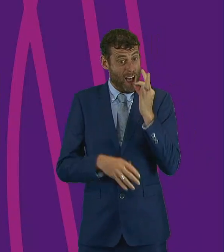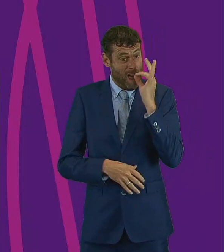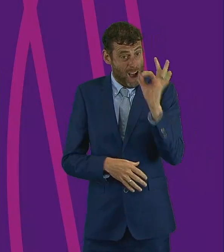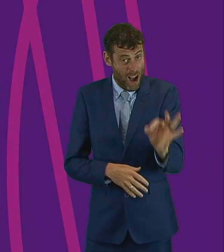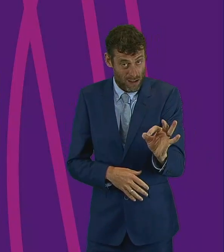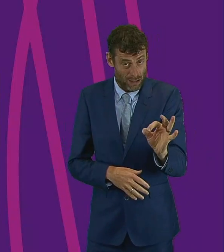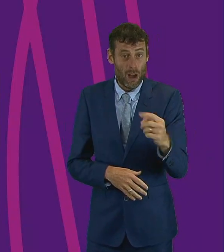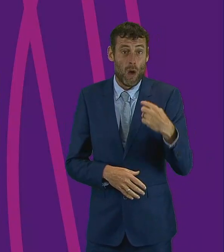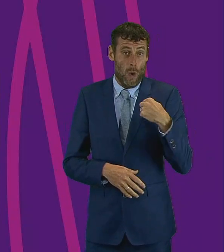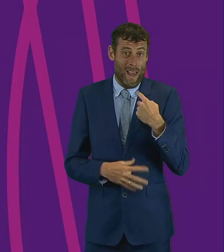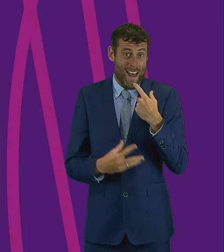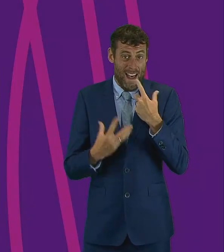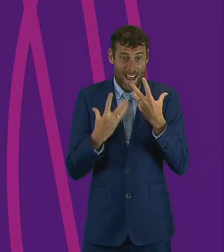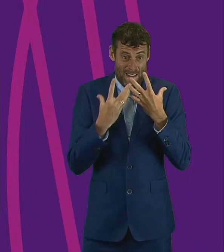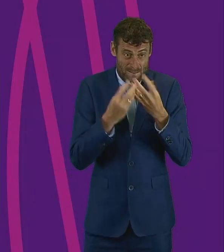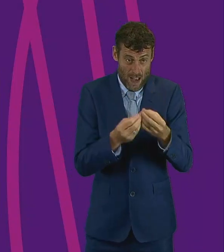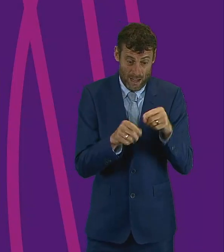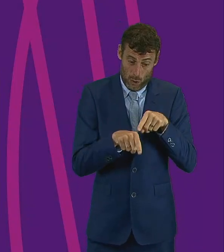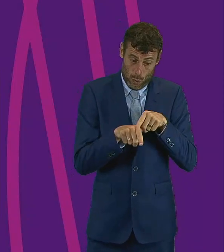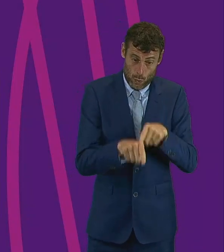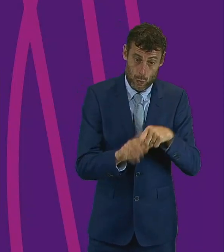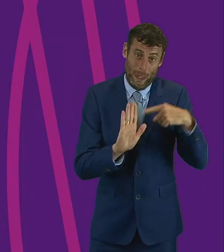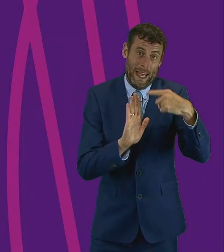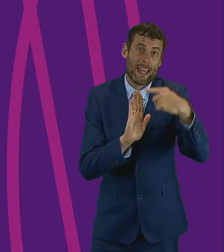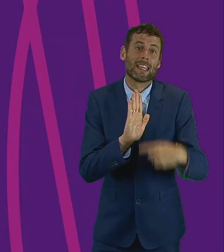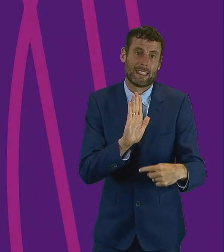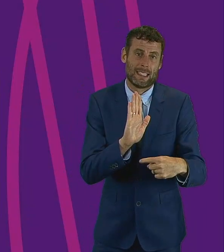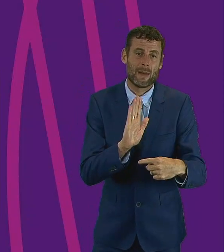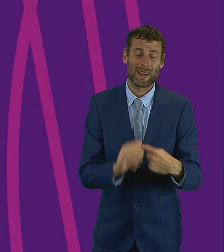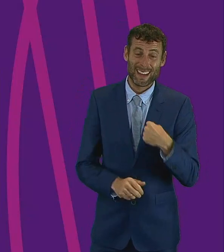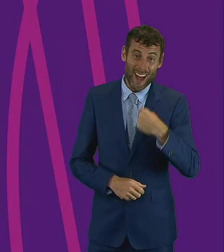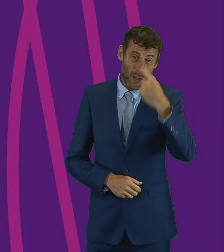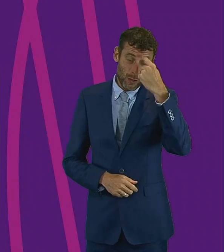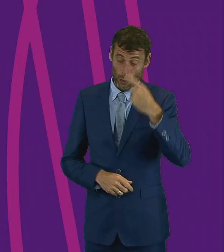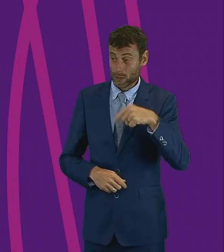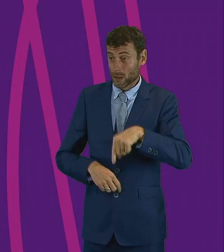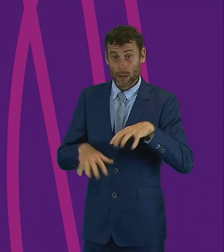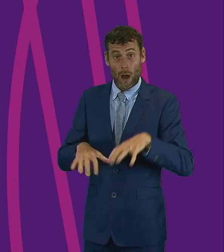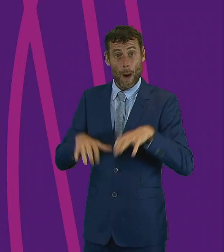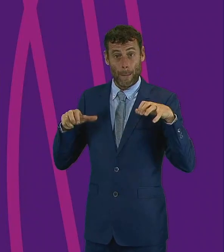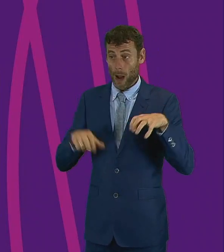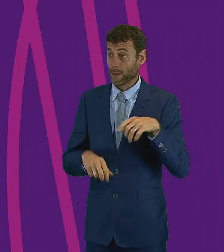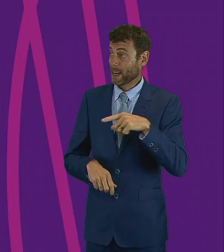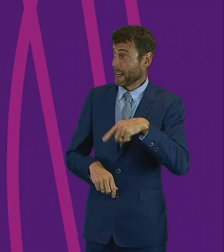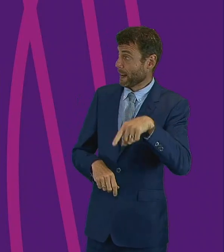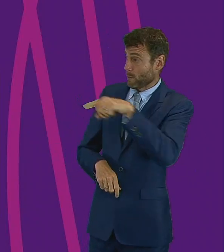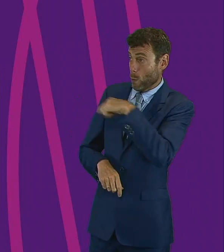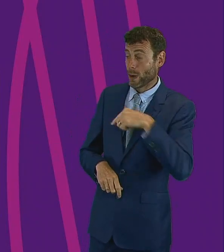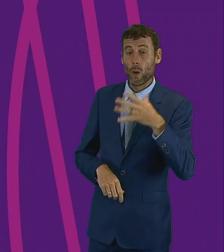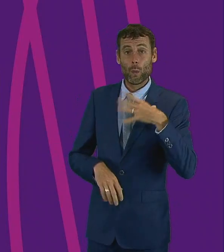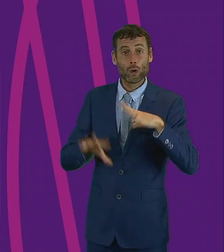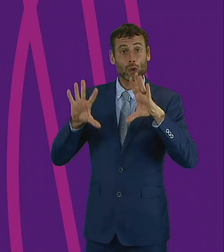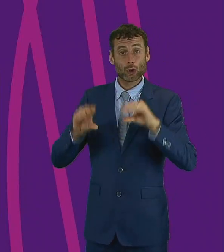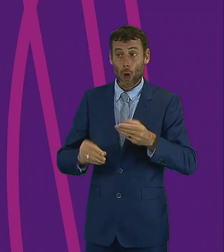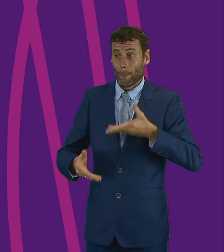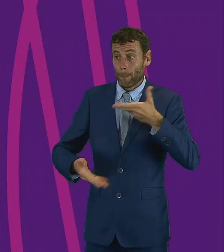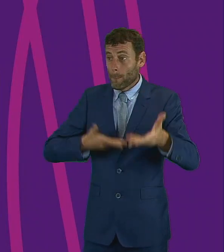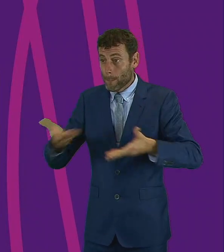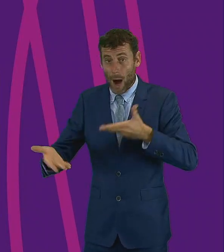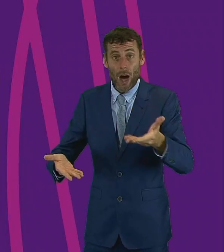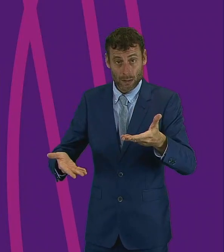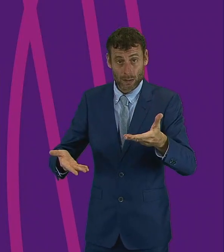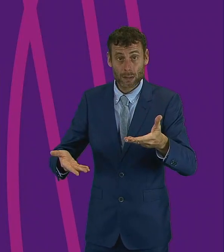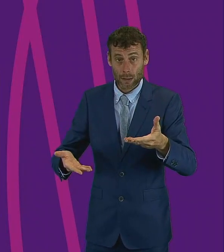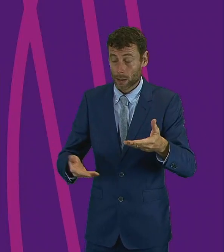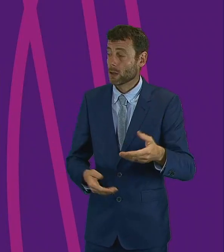come on to that later on. But I would have thought all of us in this Parliament, if we are interested in suppressing this infectious virus, actually have a duty not